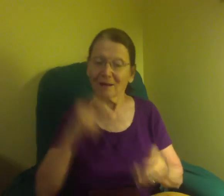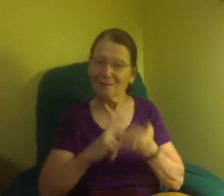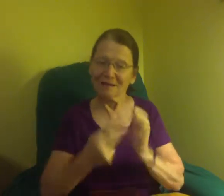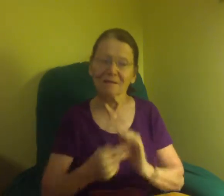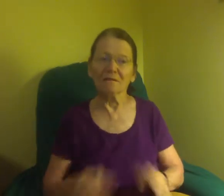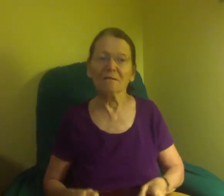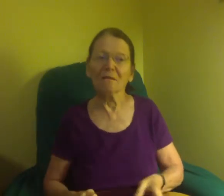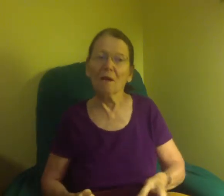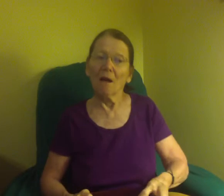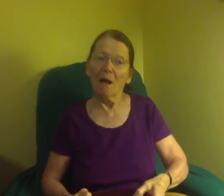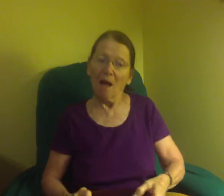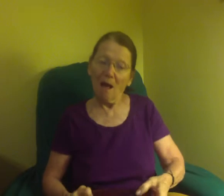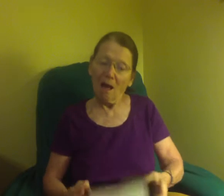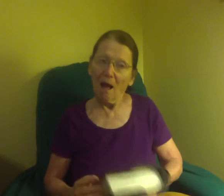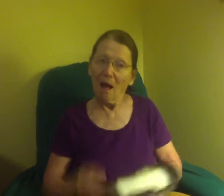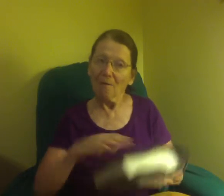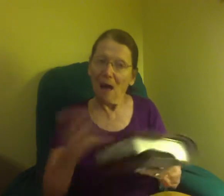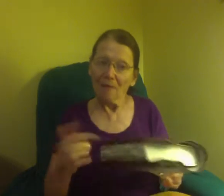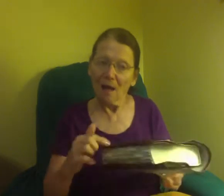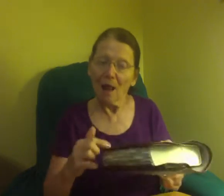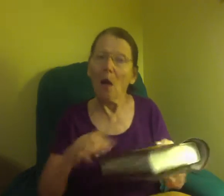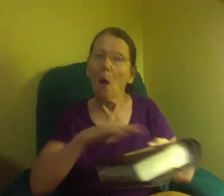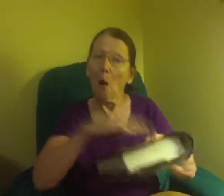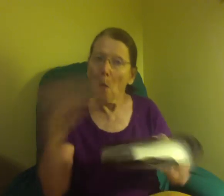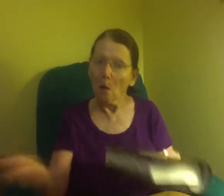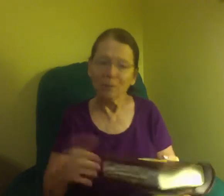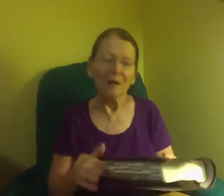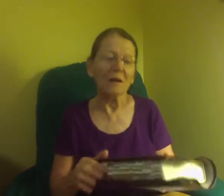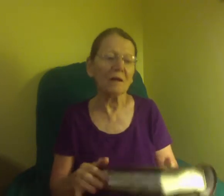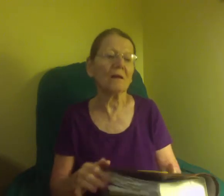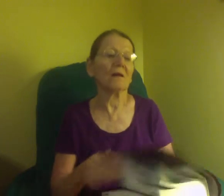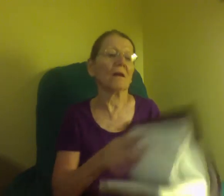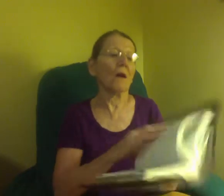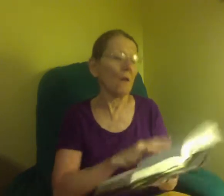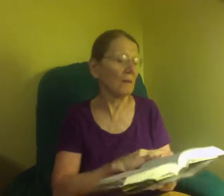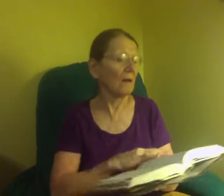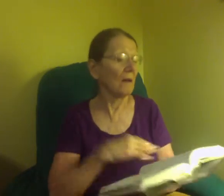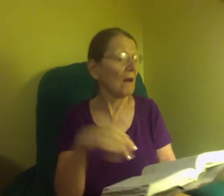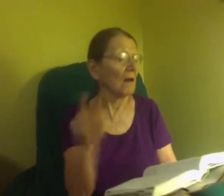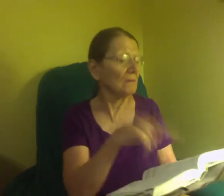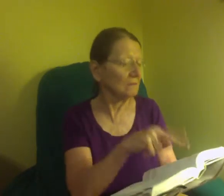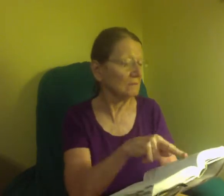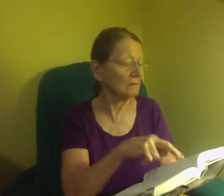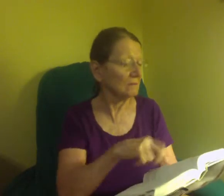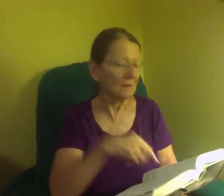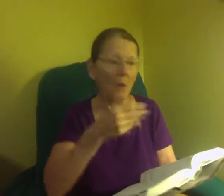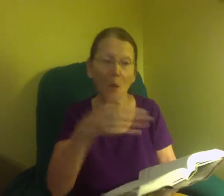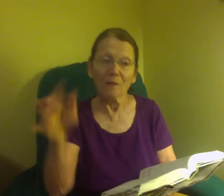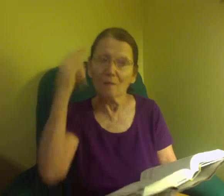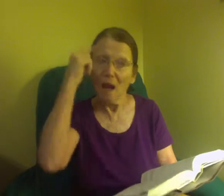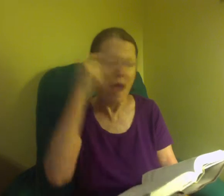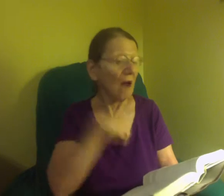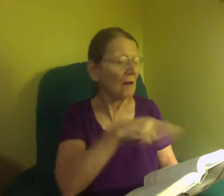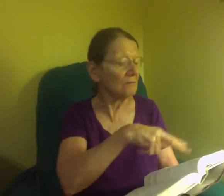Dr. see you on. Now I'm